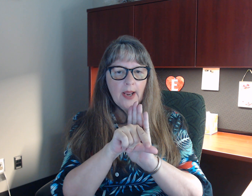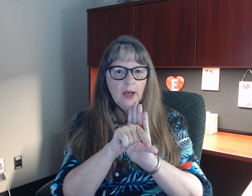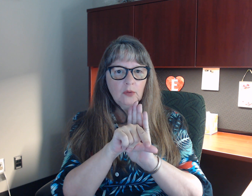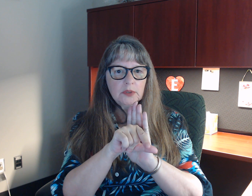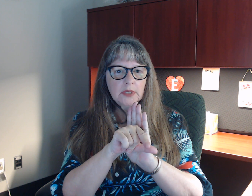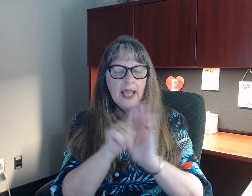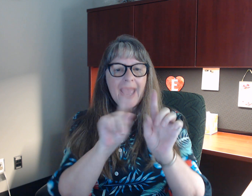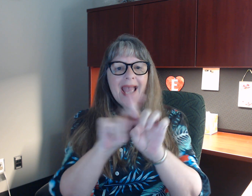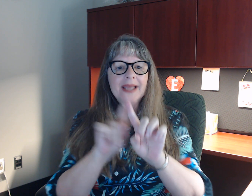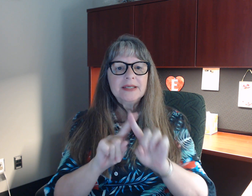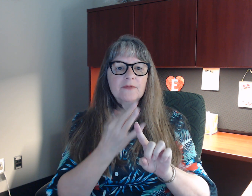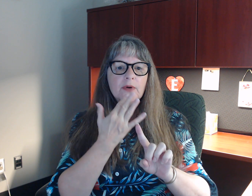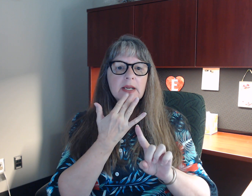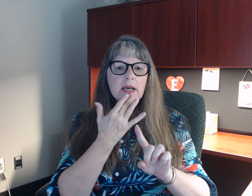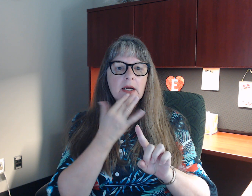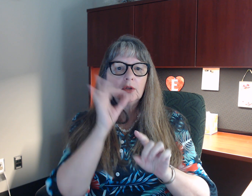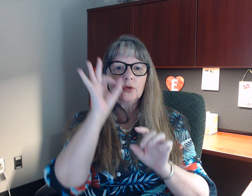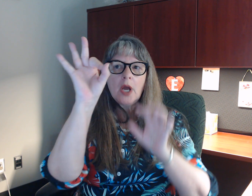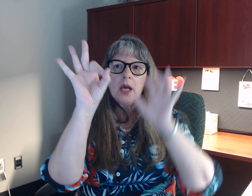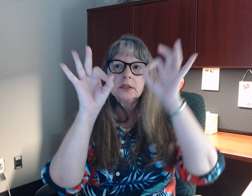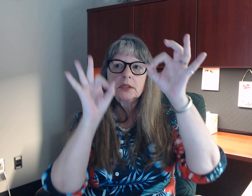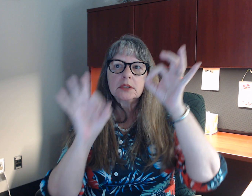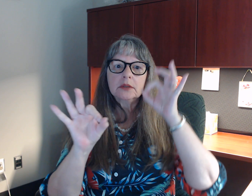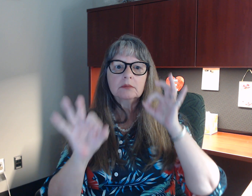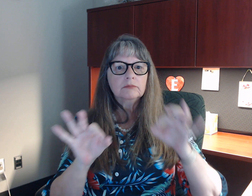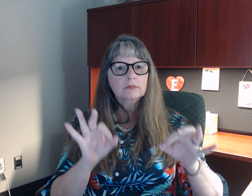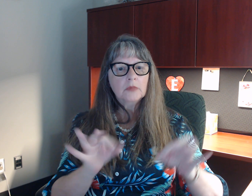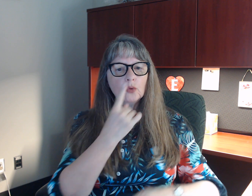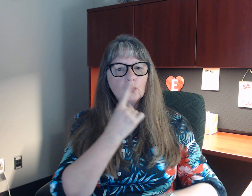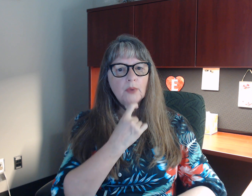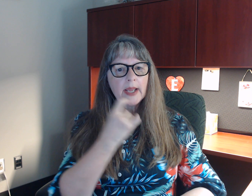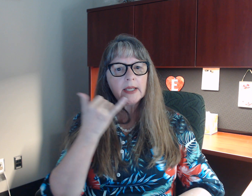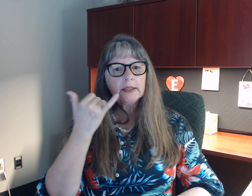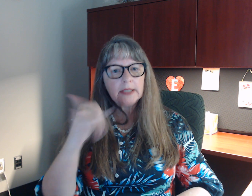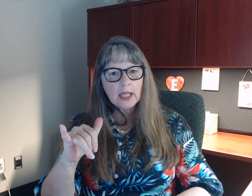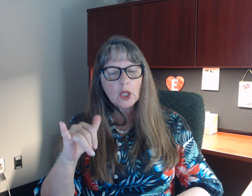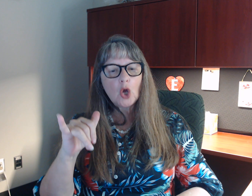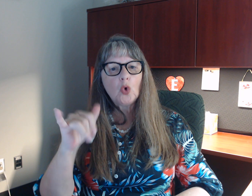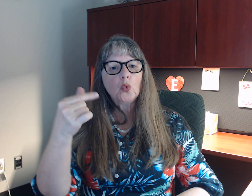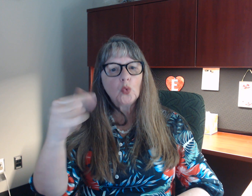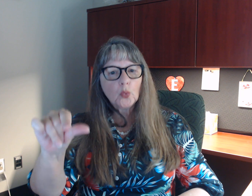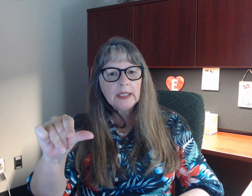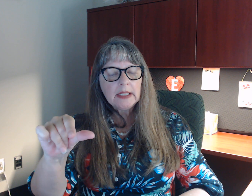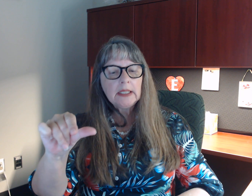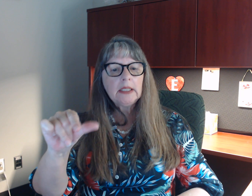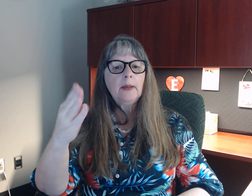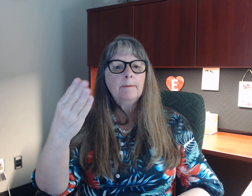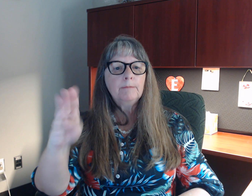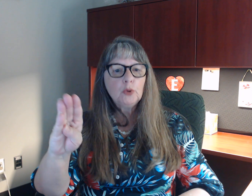background, and different color dots. Red, yellow, green,